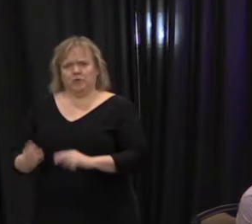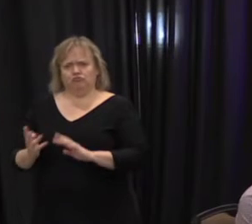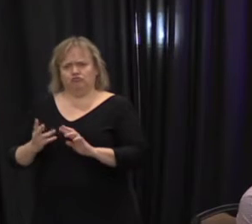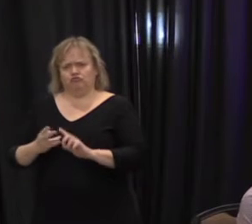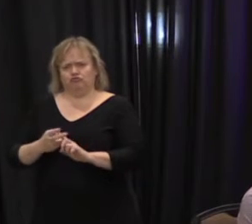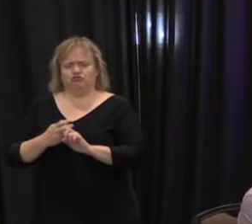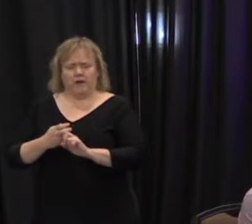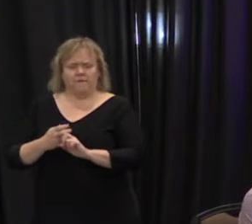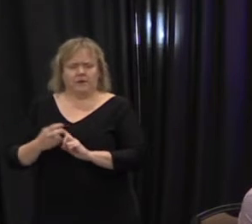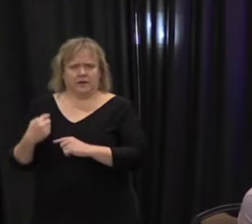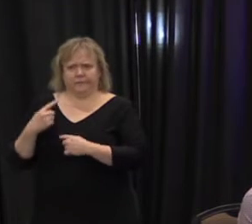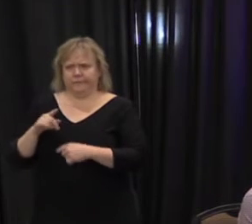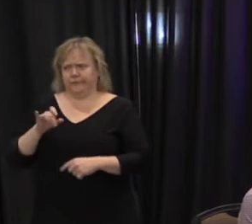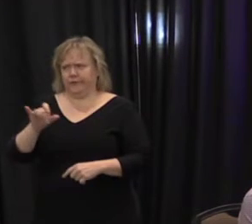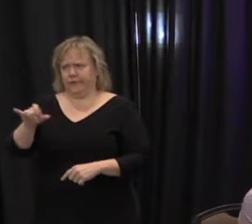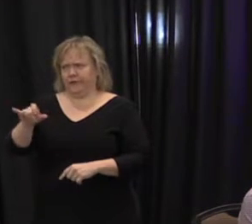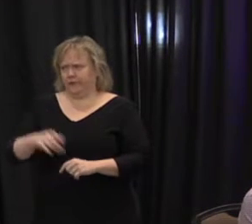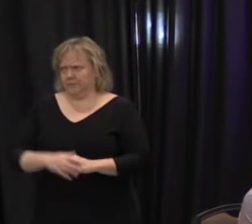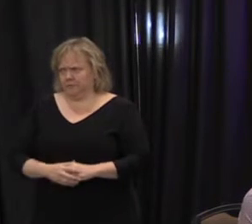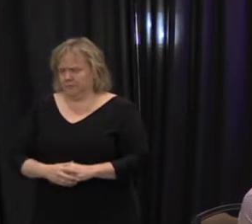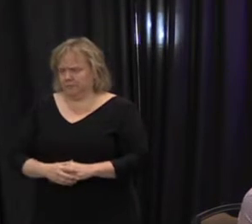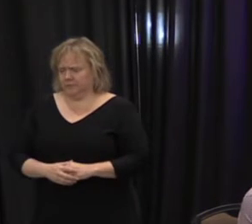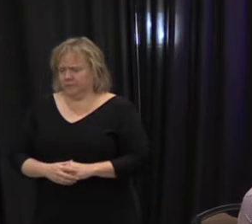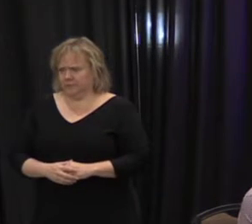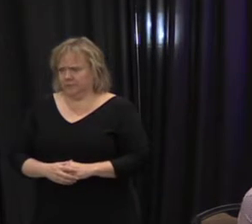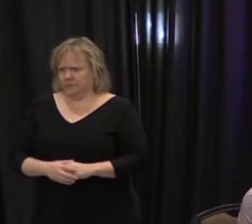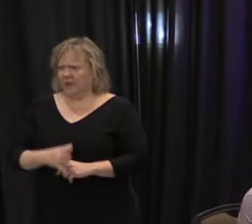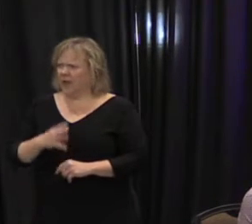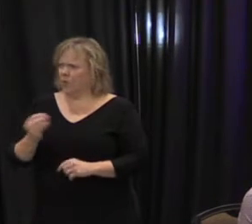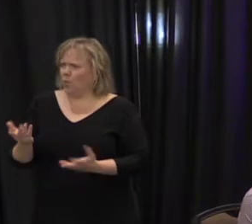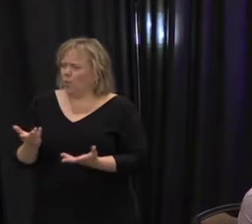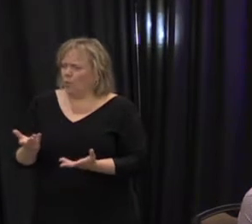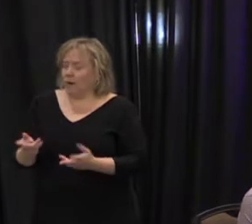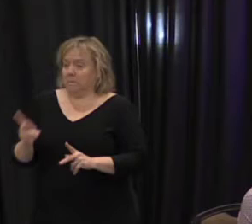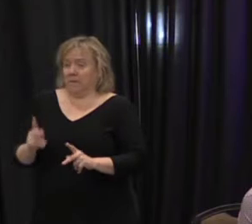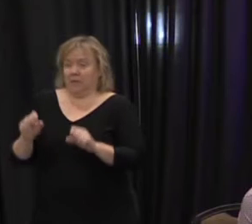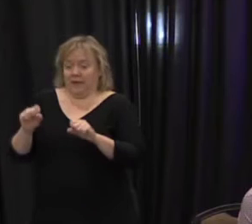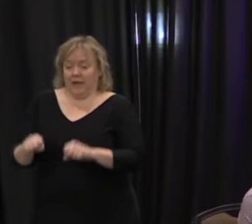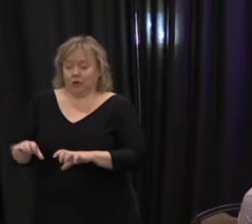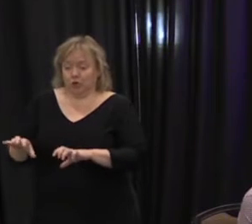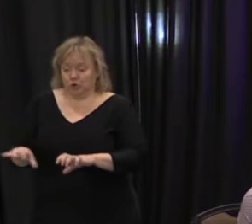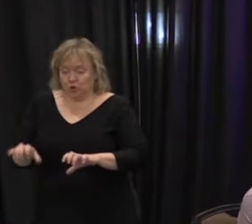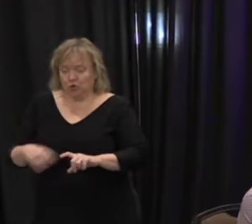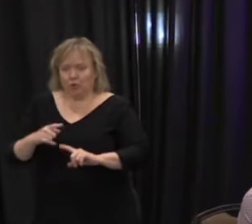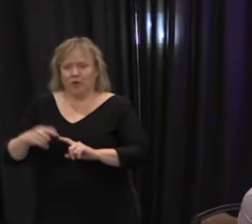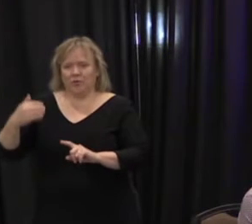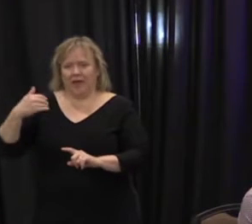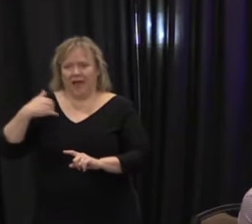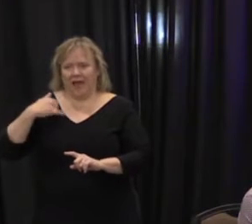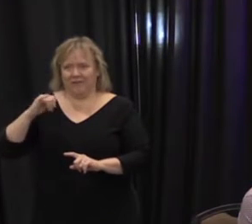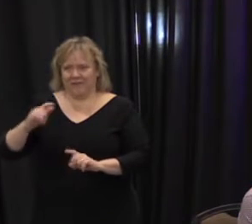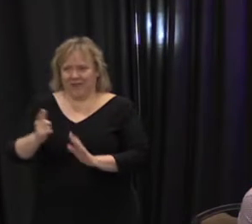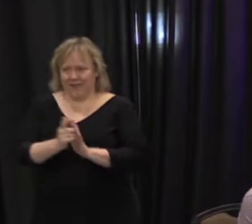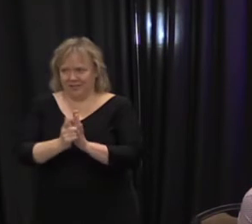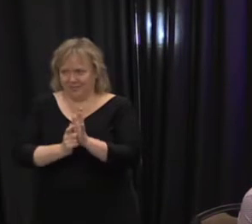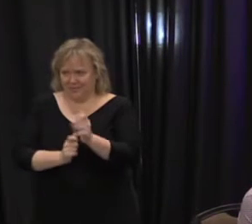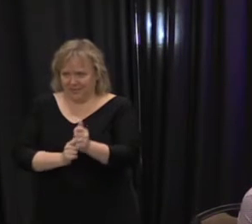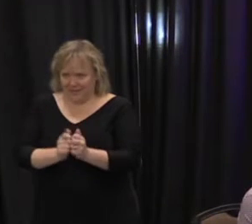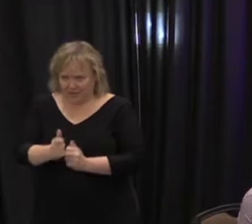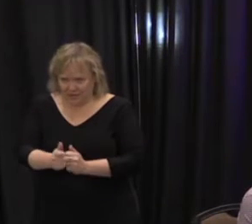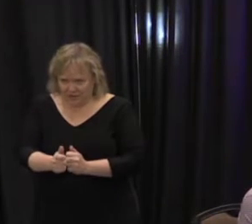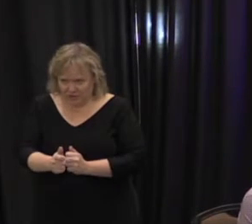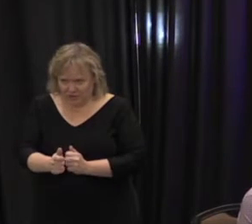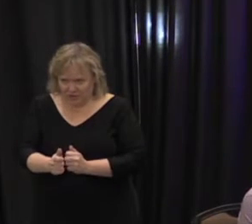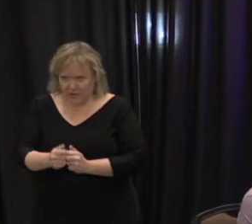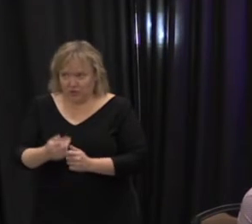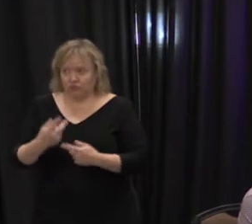and what people can do where there's legislation to actually help